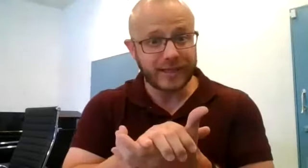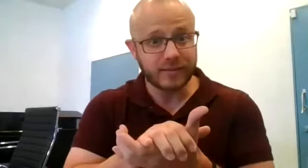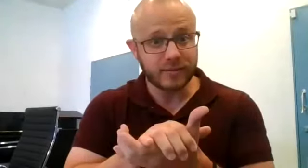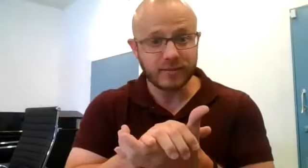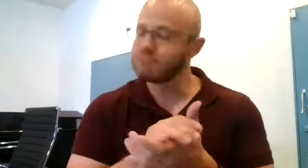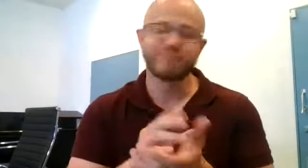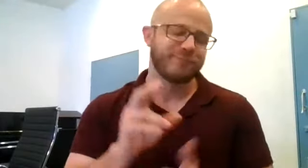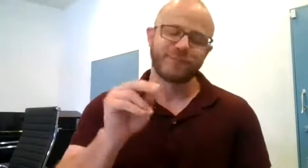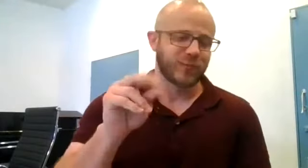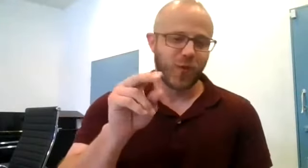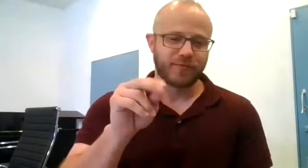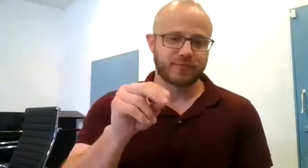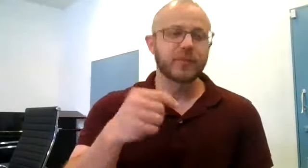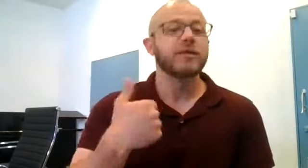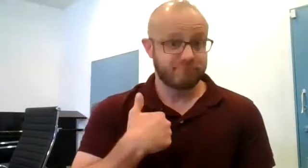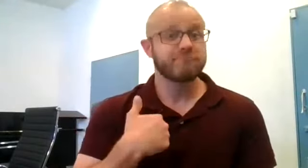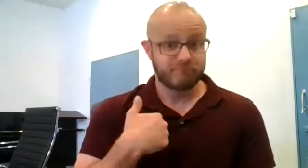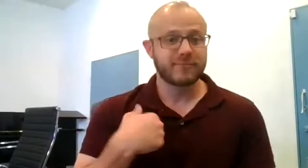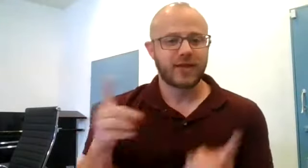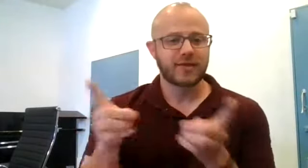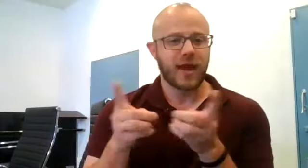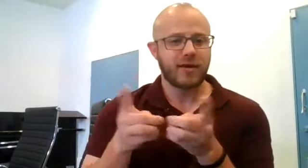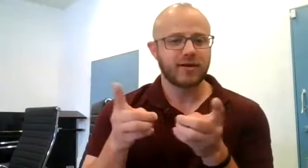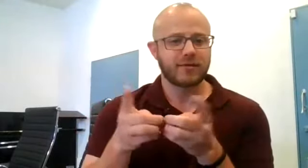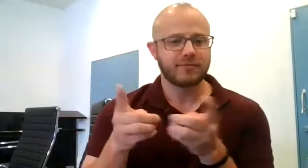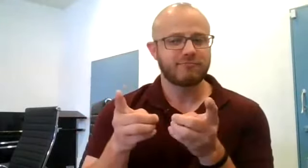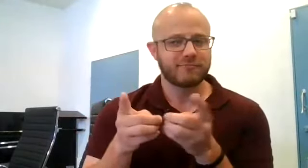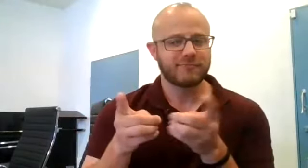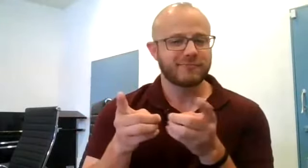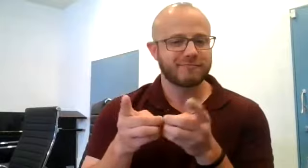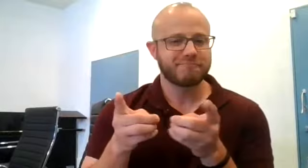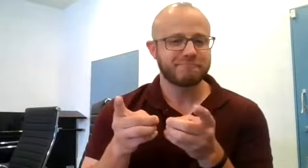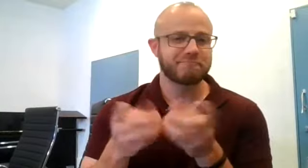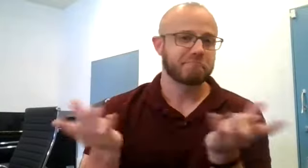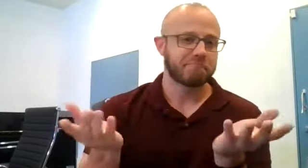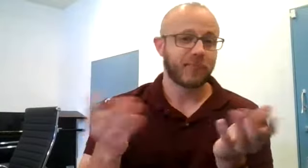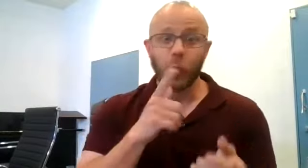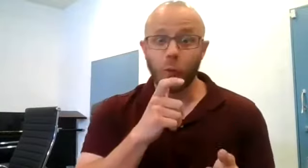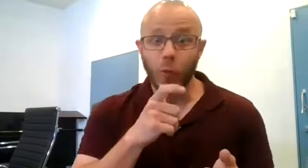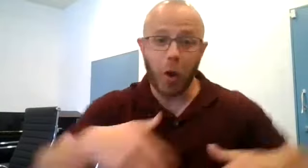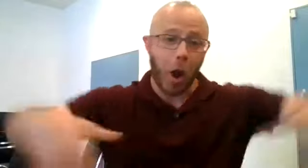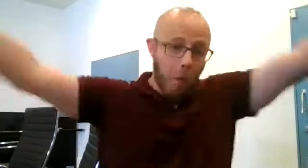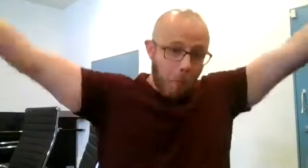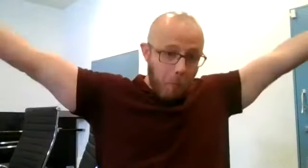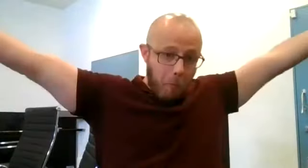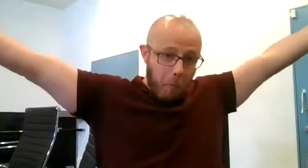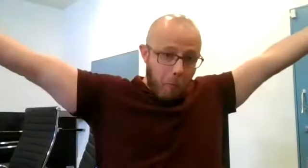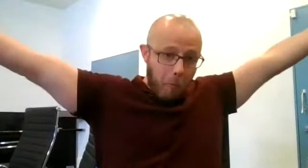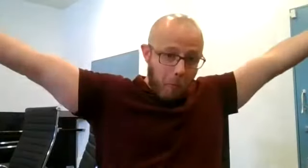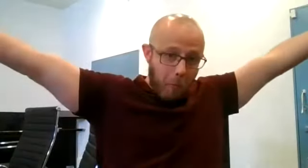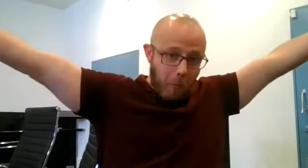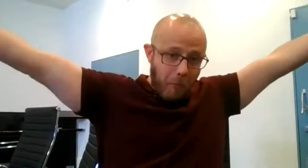So again, if you ask if I'm married and I say no, you say, but I'm dating. Oh, who? I don't